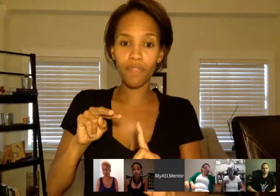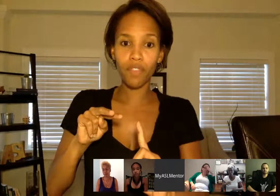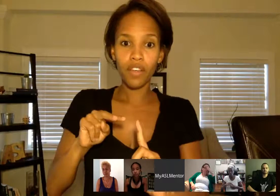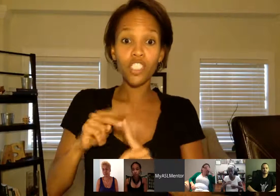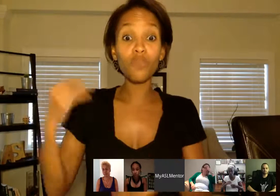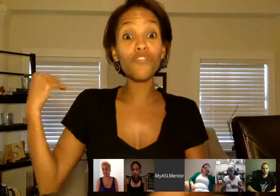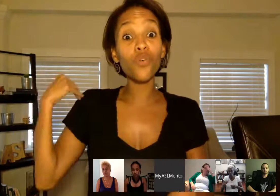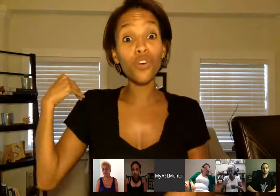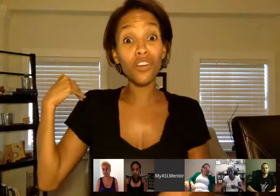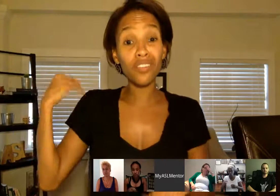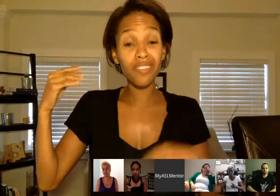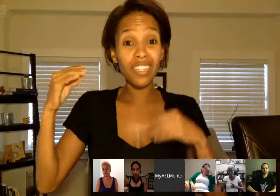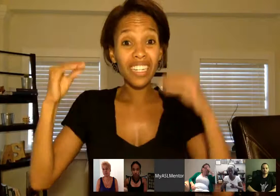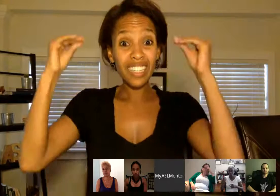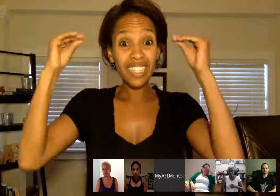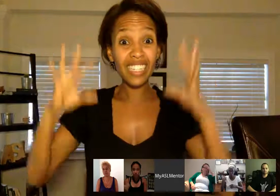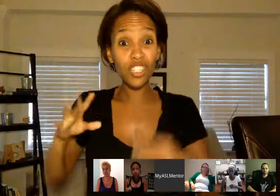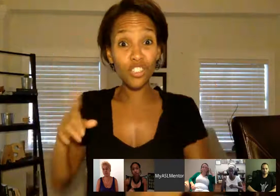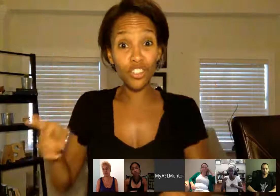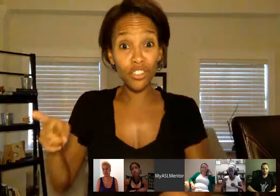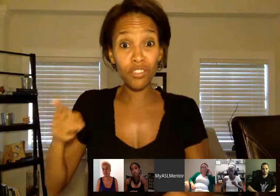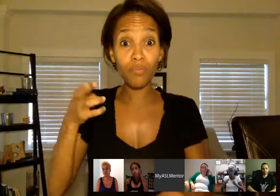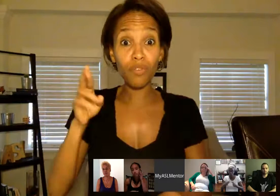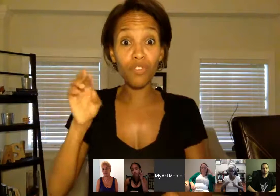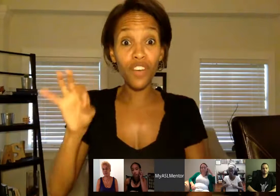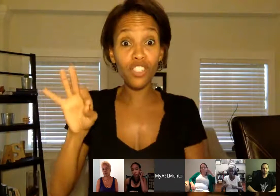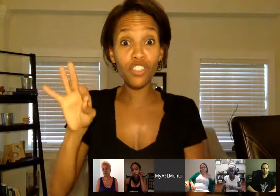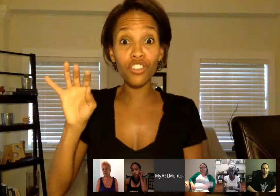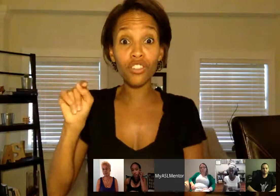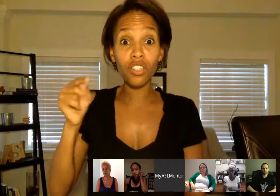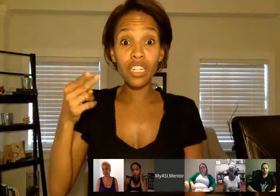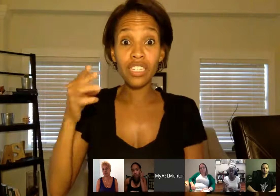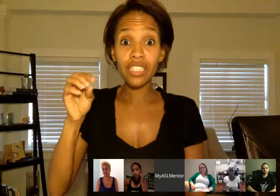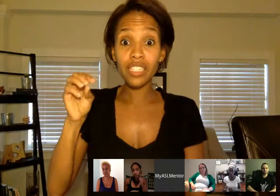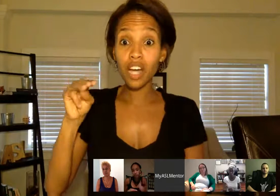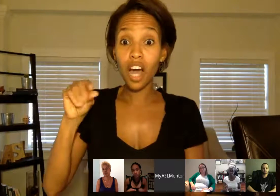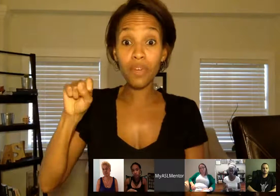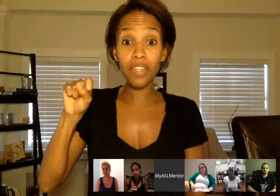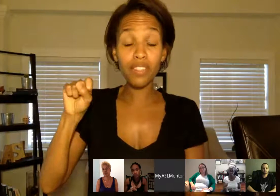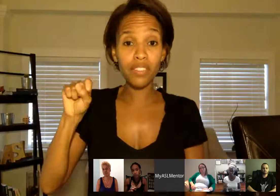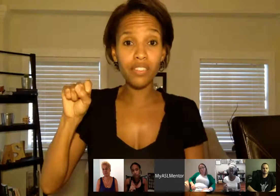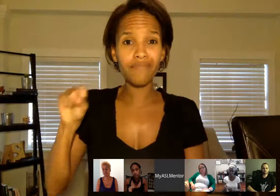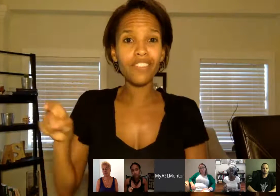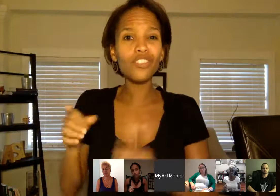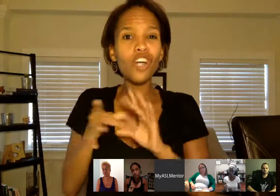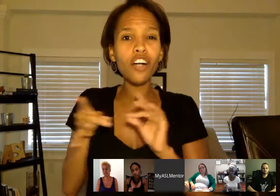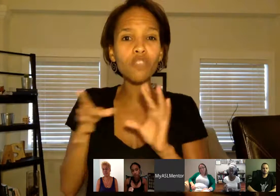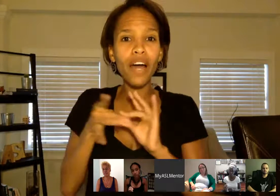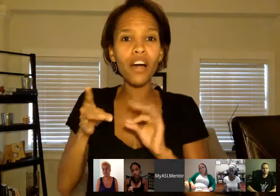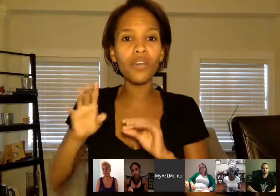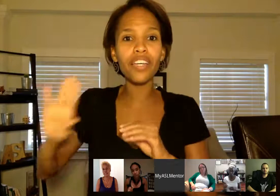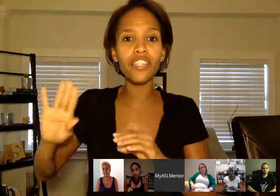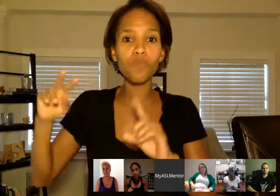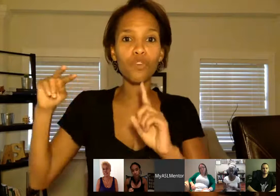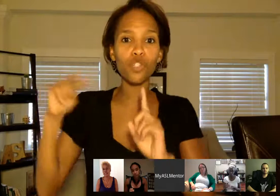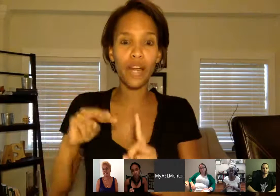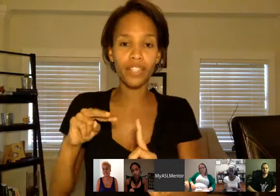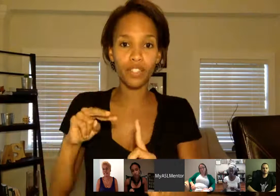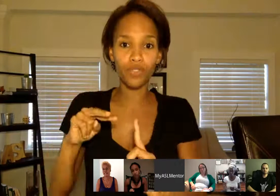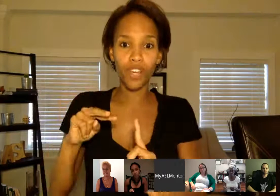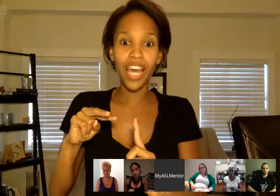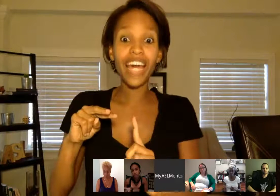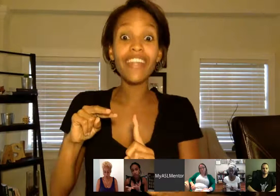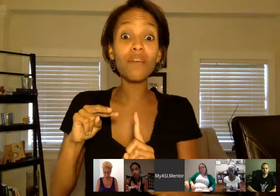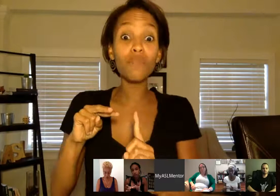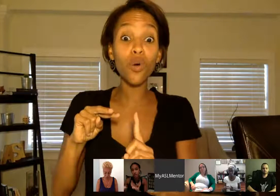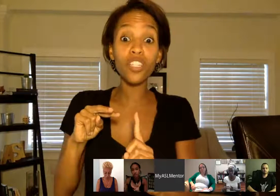okay? So before, the teacher, Professor Thomas, talked about his